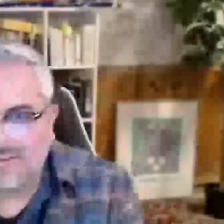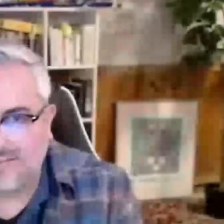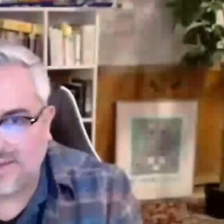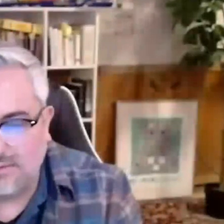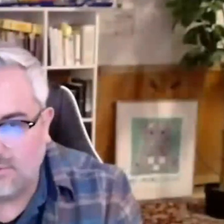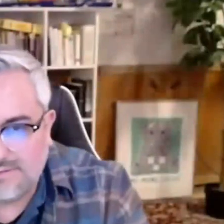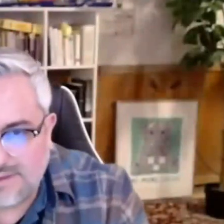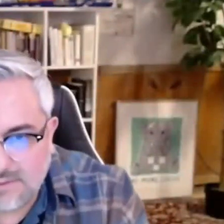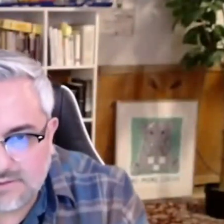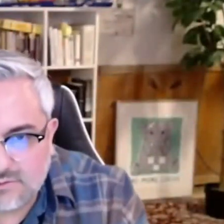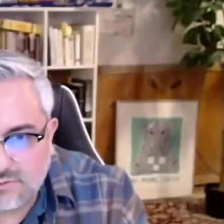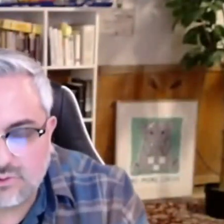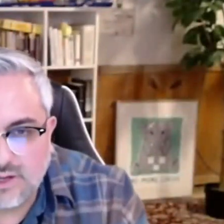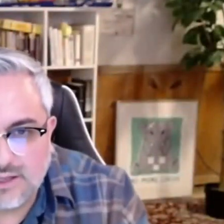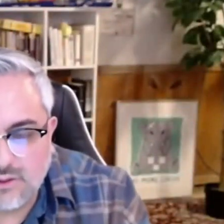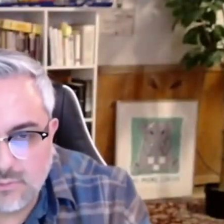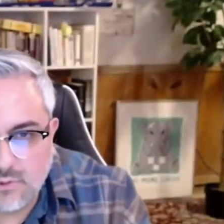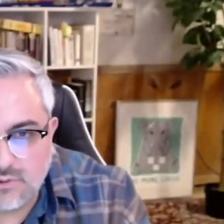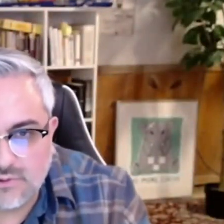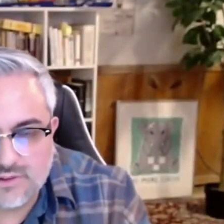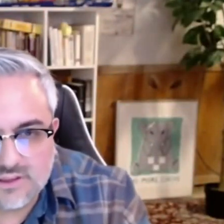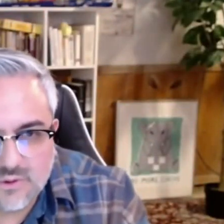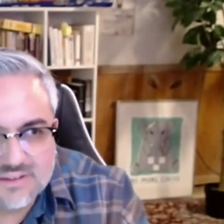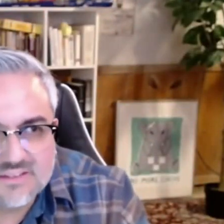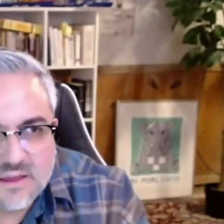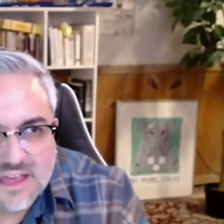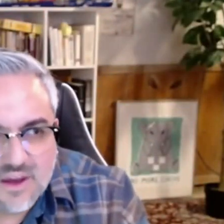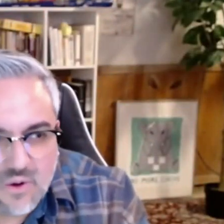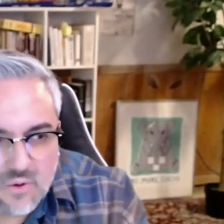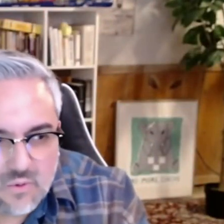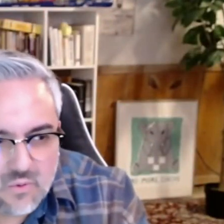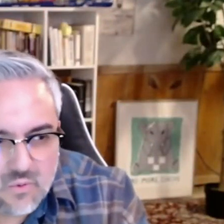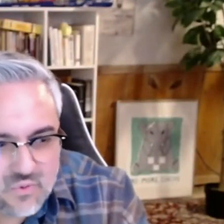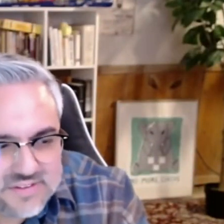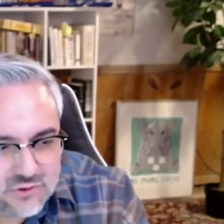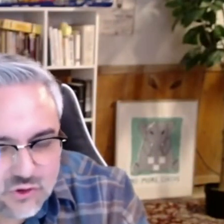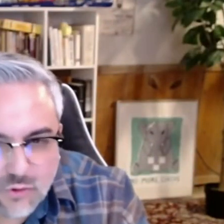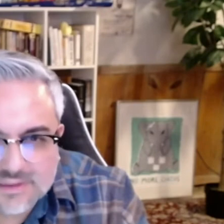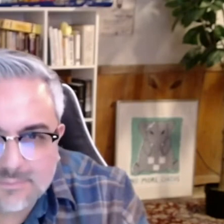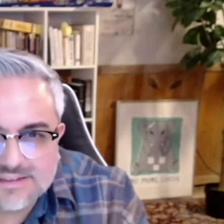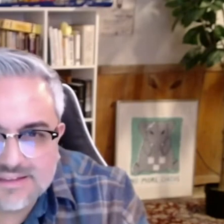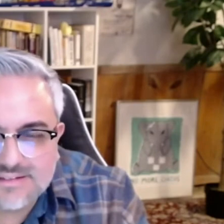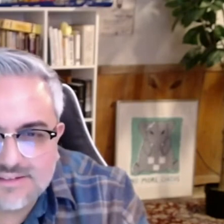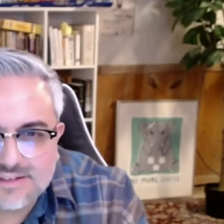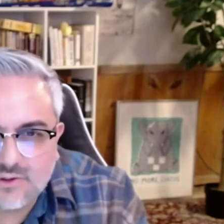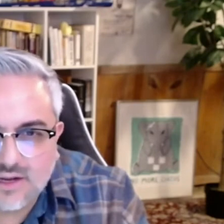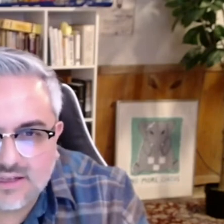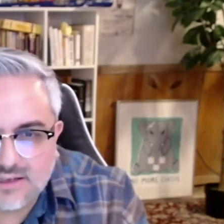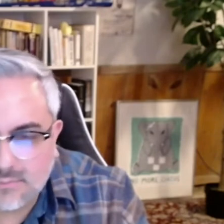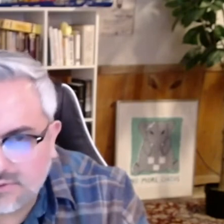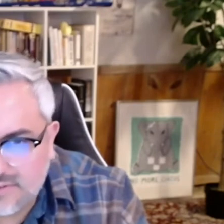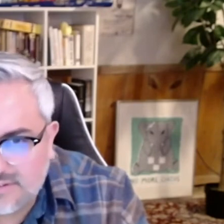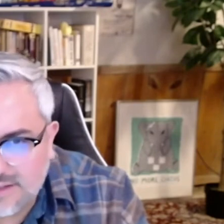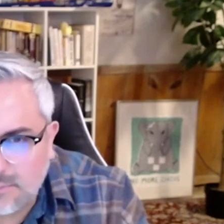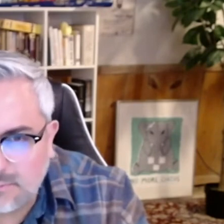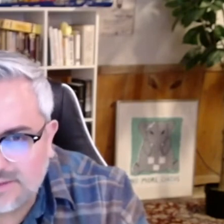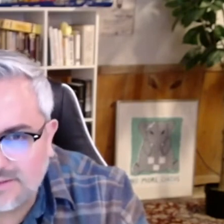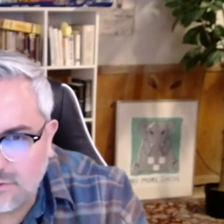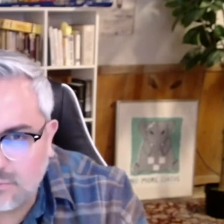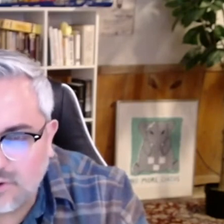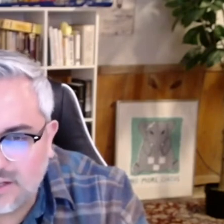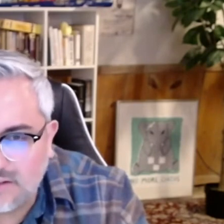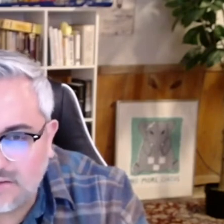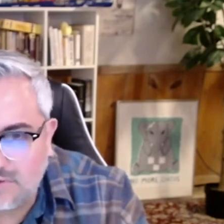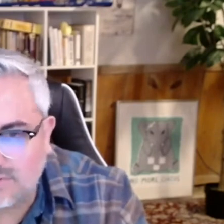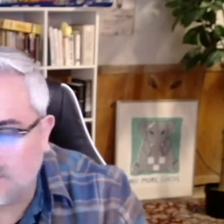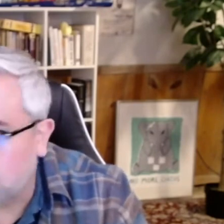lo más destacable de esto, doctora, querido público consentidor, es un discurso completamente distinto al que, pues sí, se da por parte